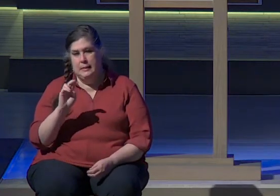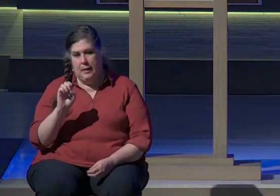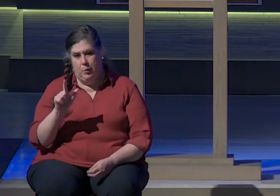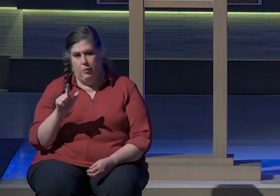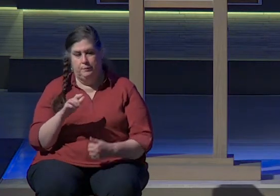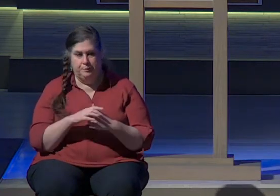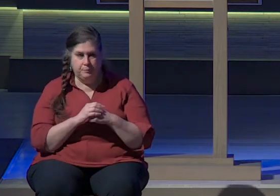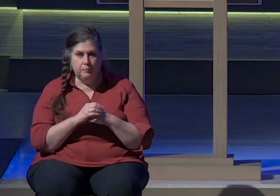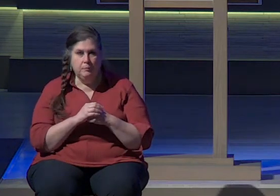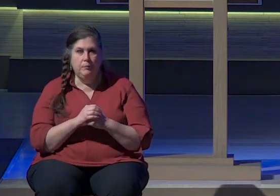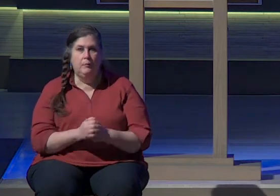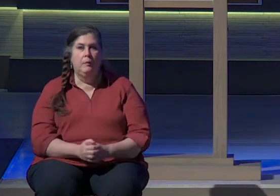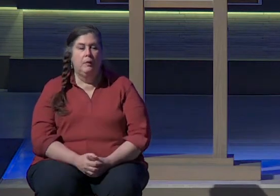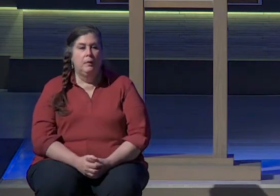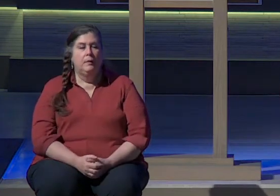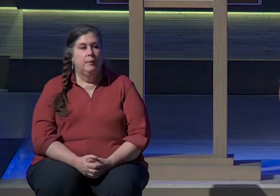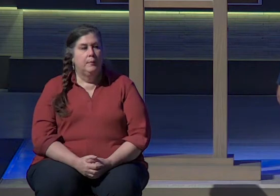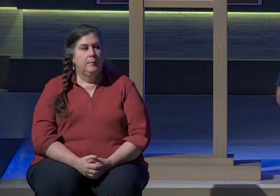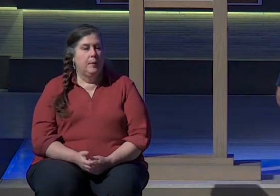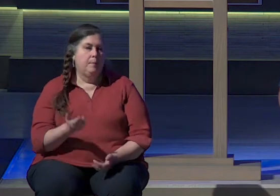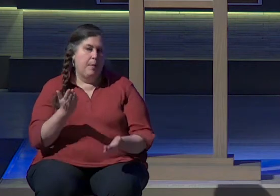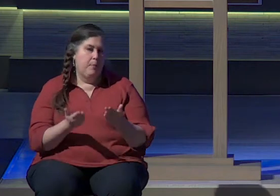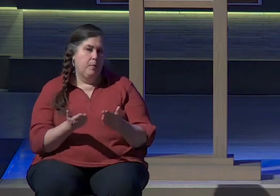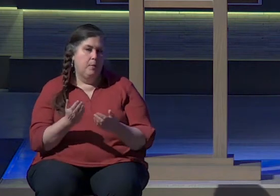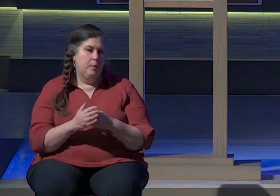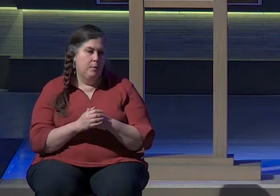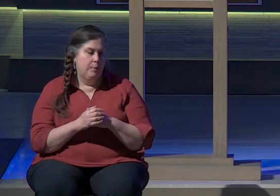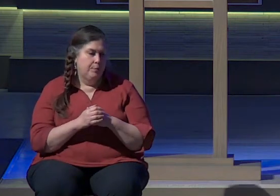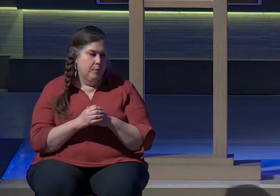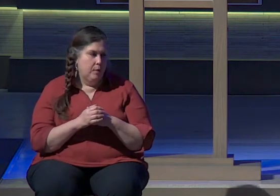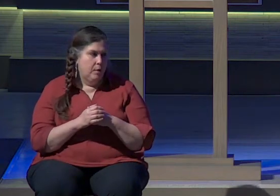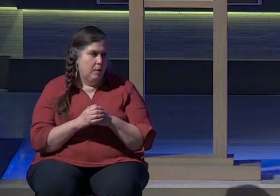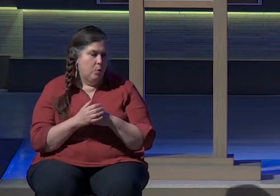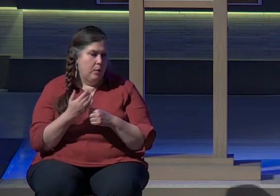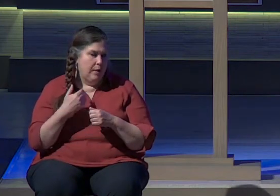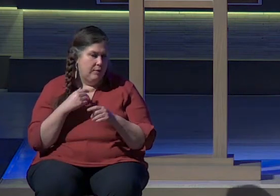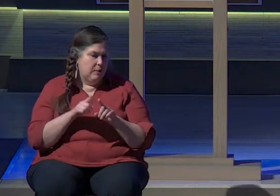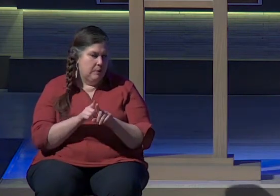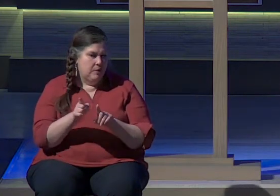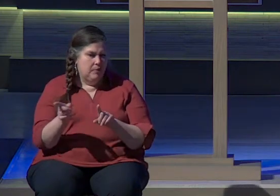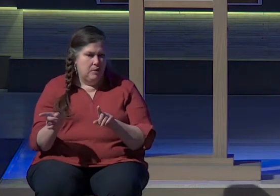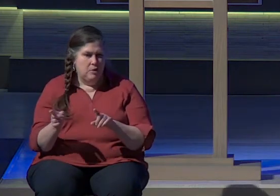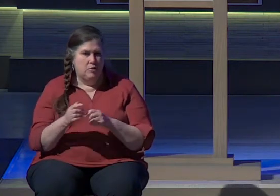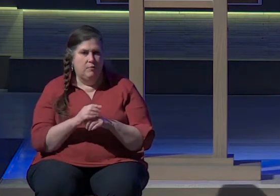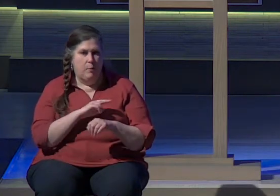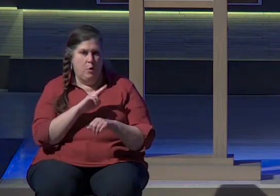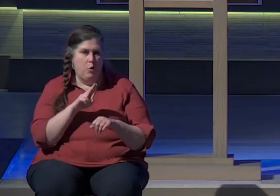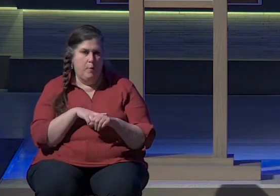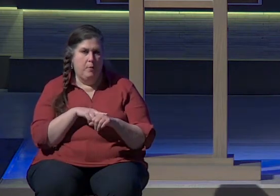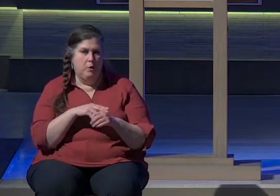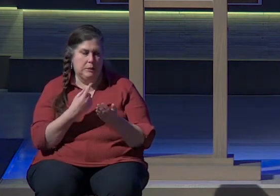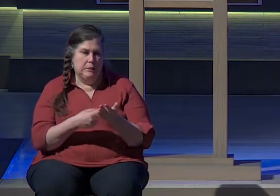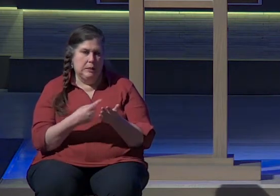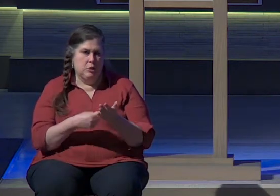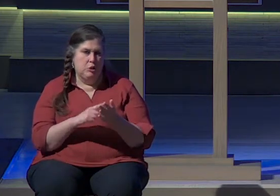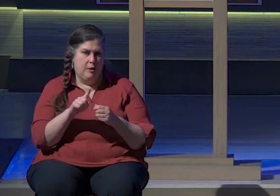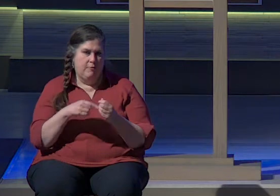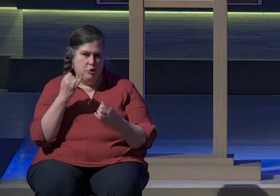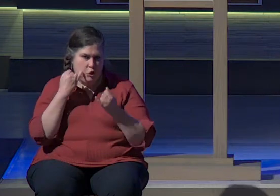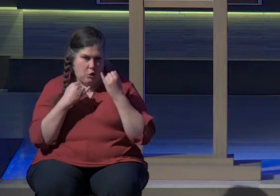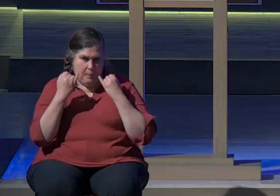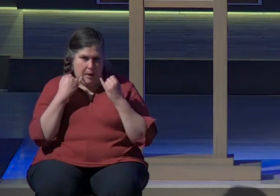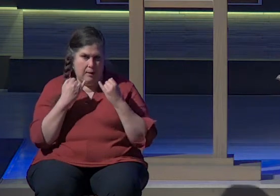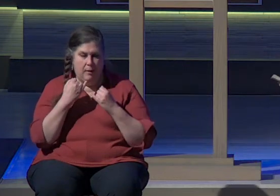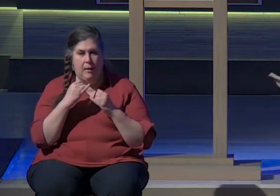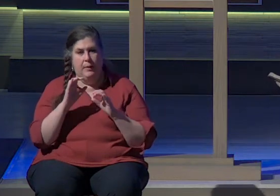then maybe we'll have a bit of an excursus, a deviation from our normal discussion of Jeremiah